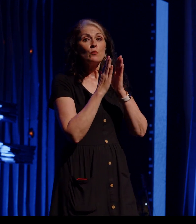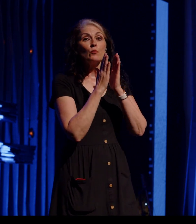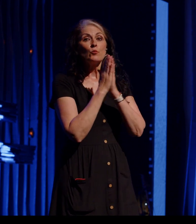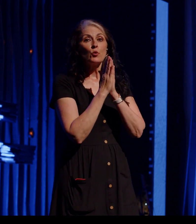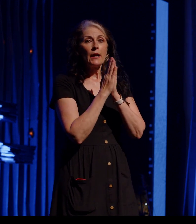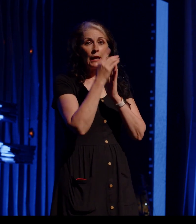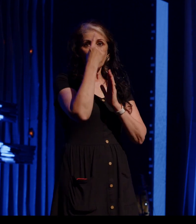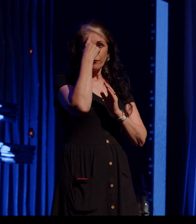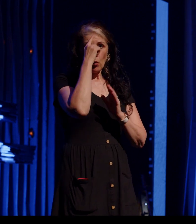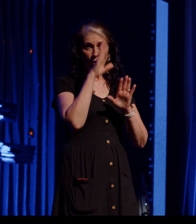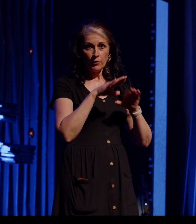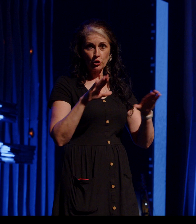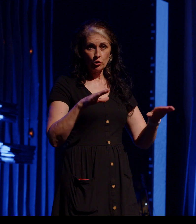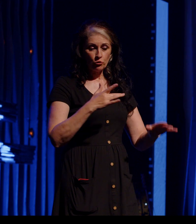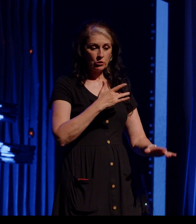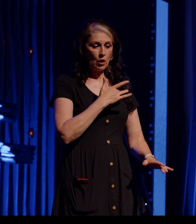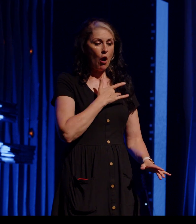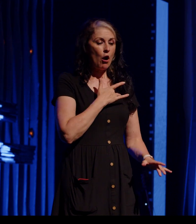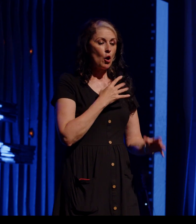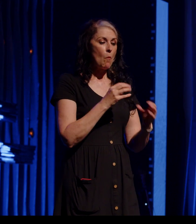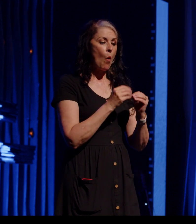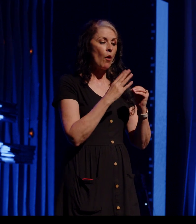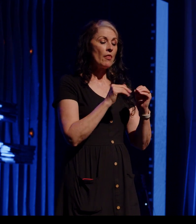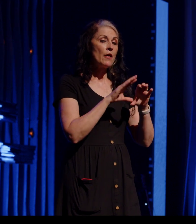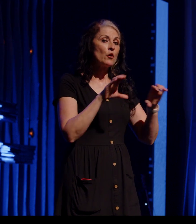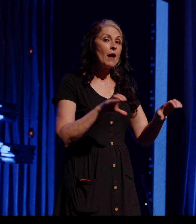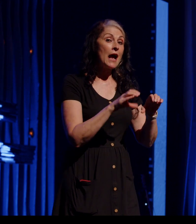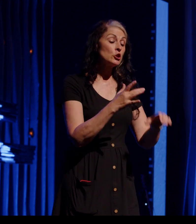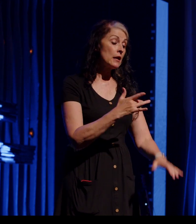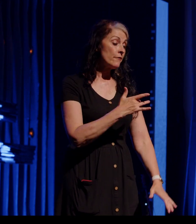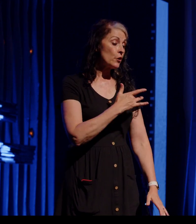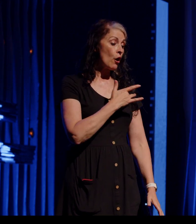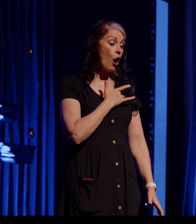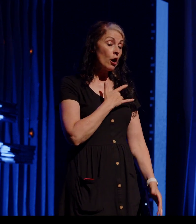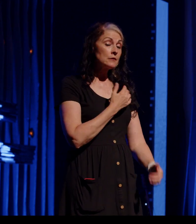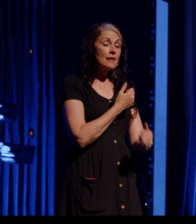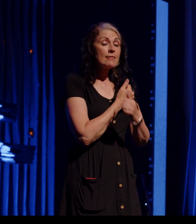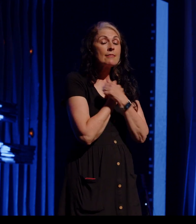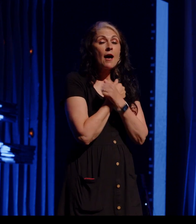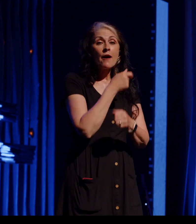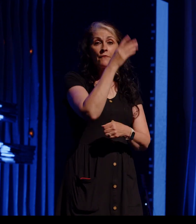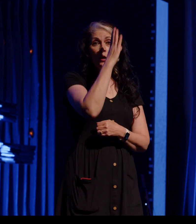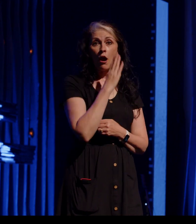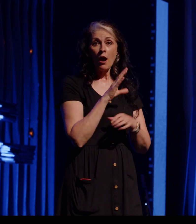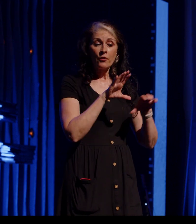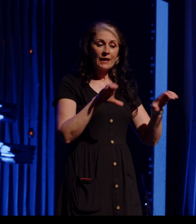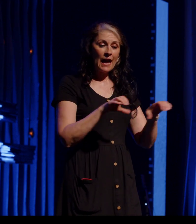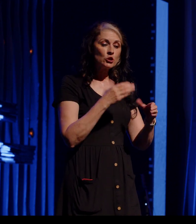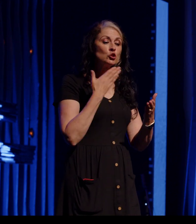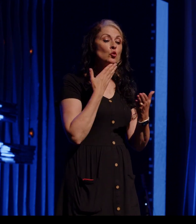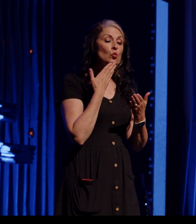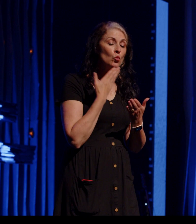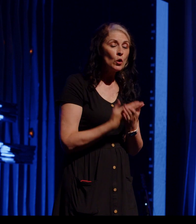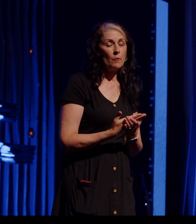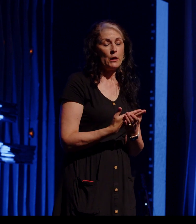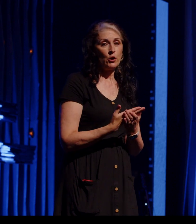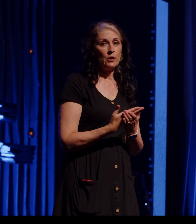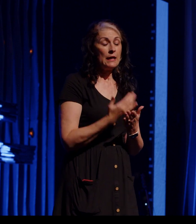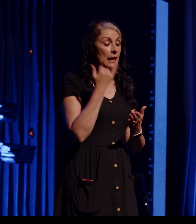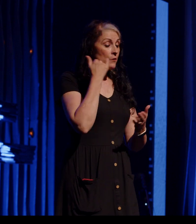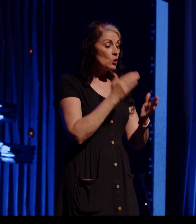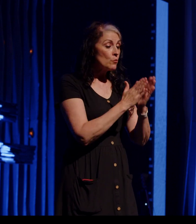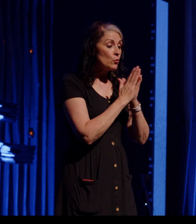kids' hearts more than their actions. Because if their hearts love God, their actions will be good. If you